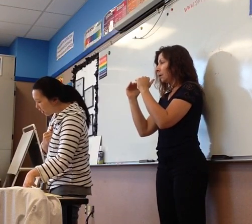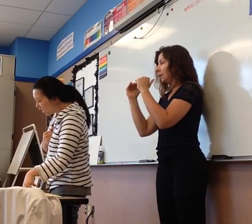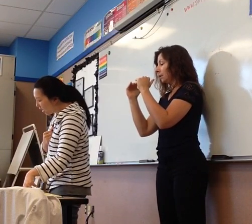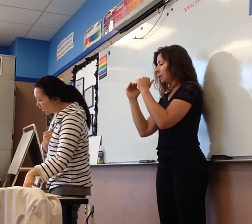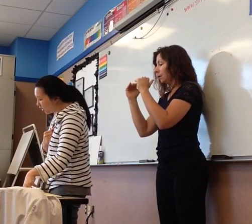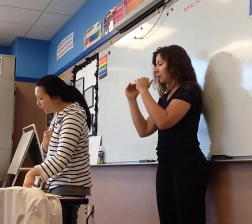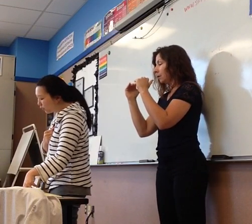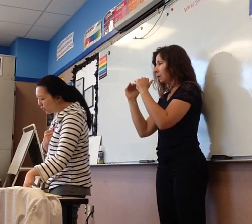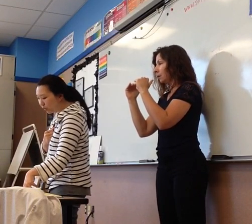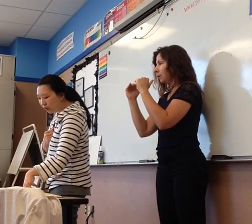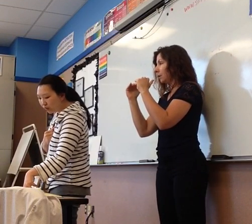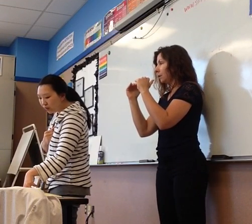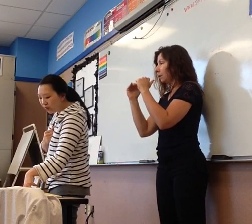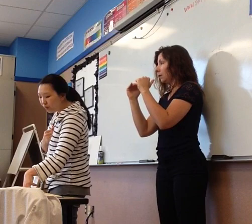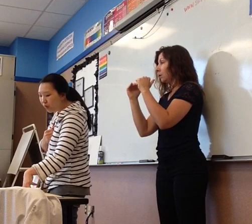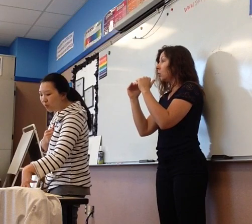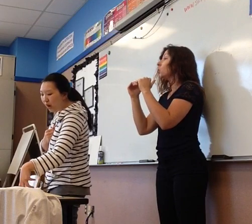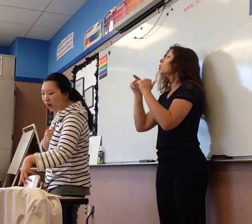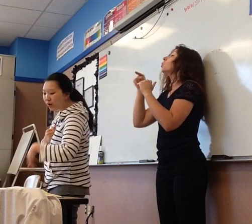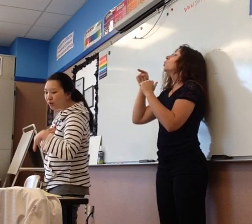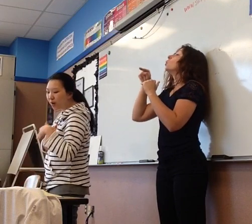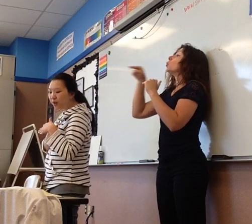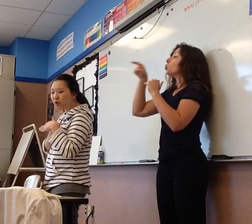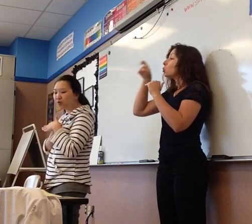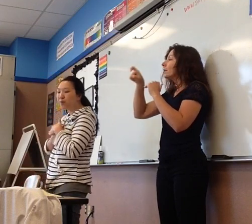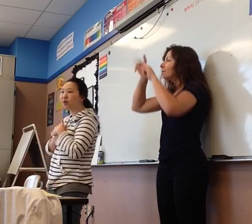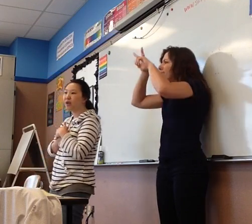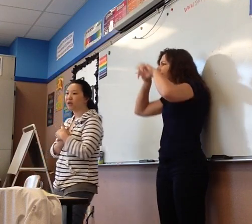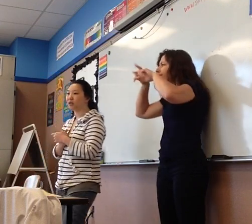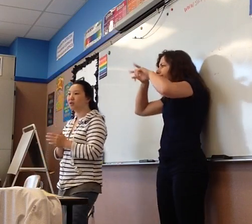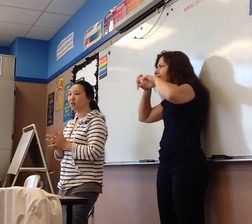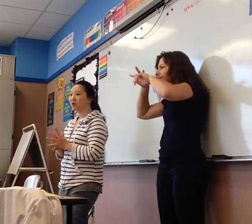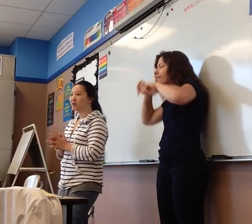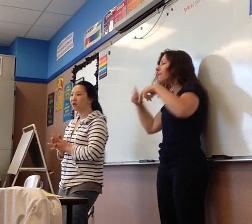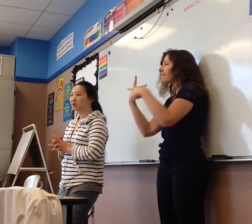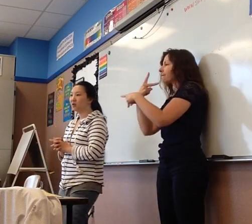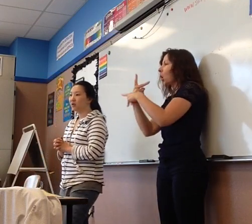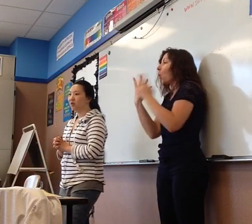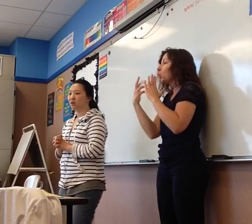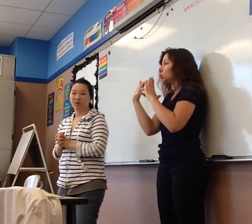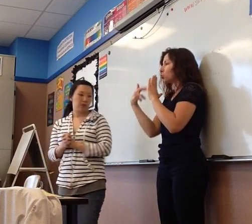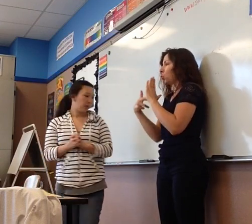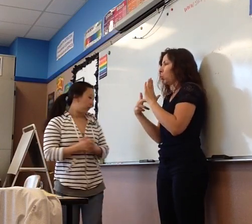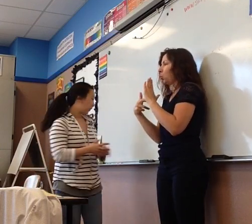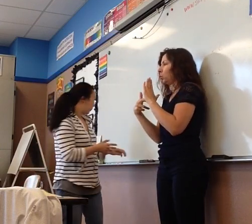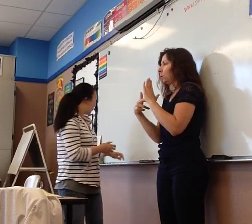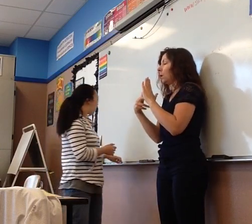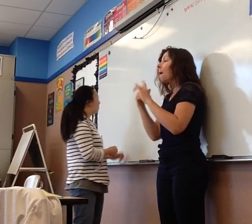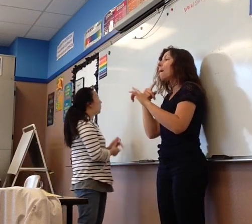write the rule. Well, what are you going to replace?